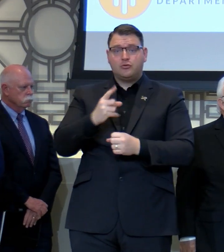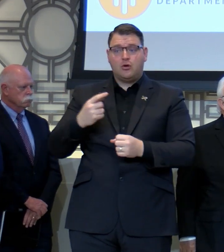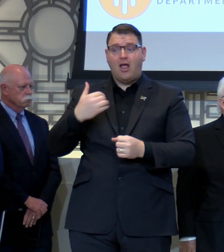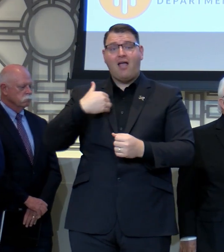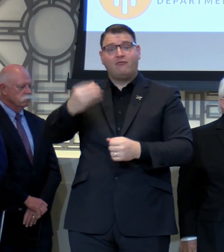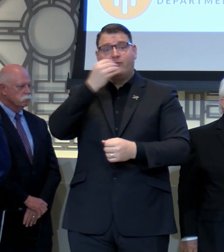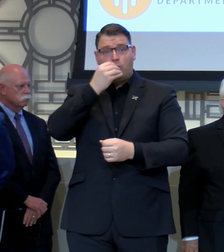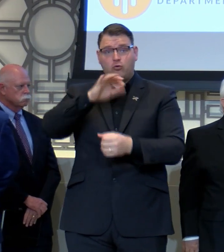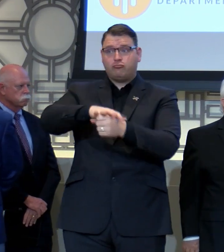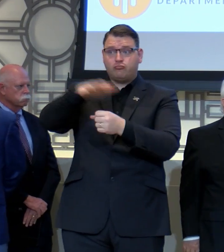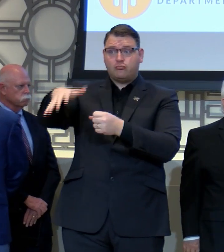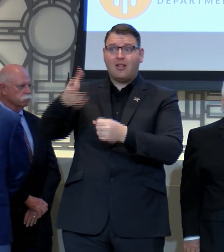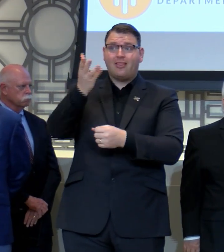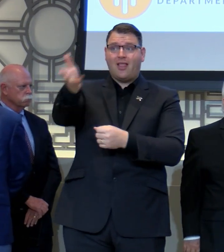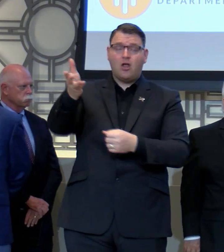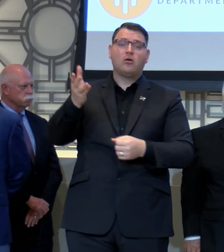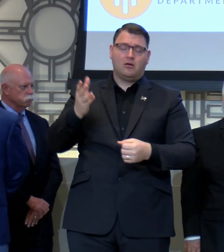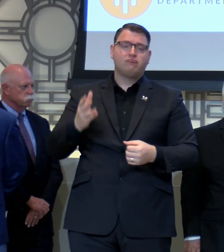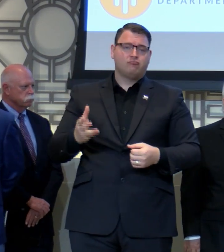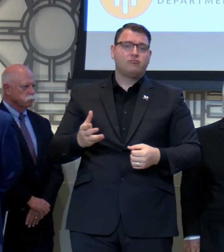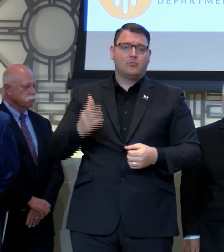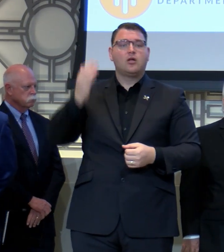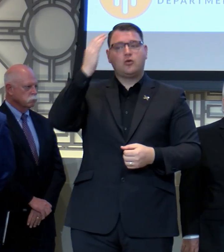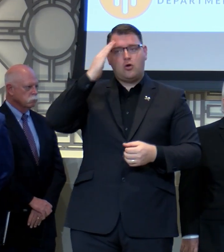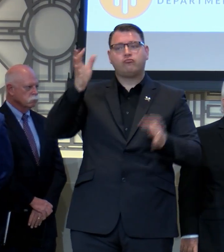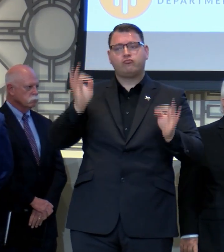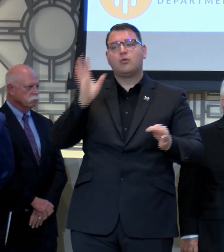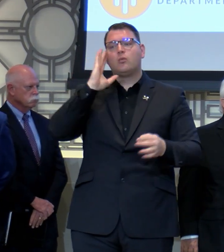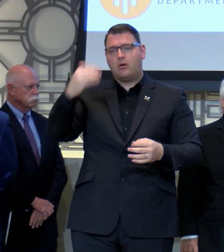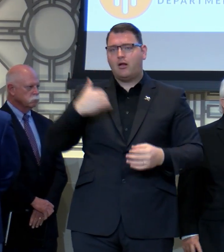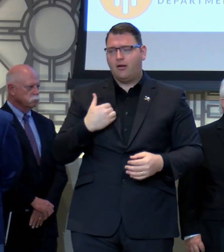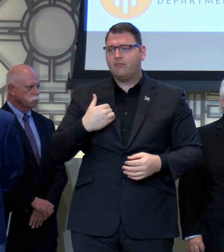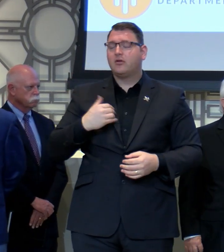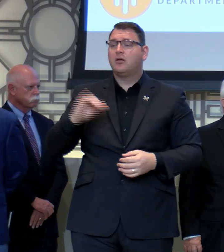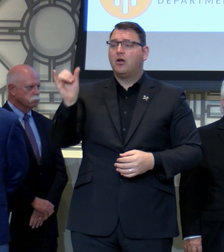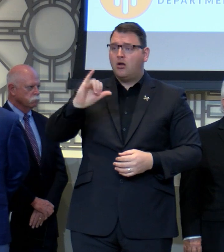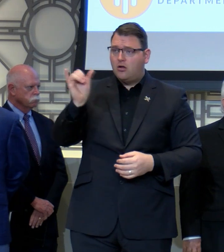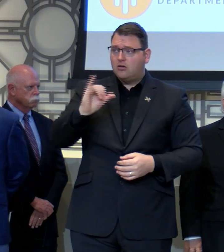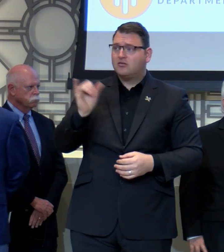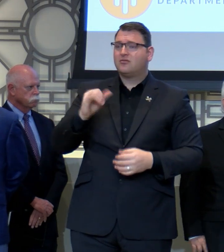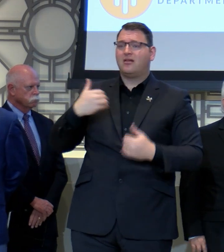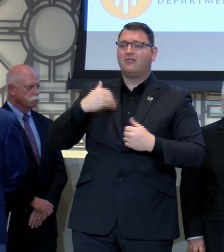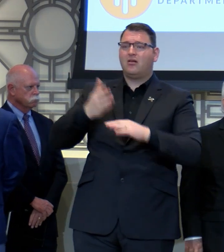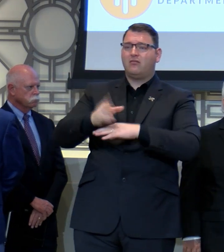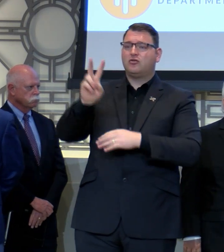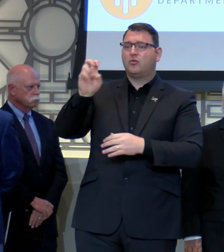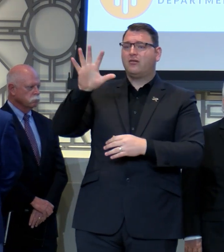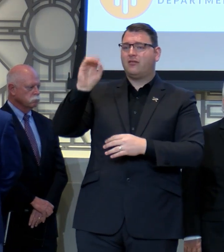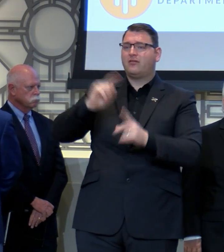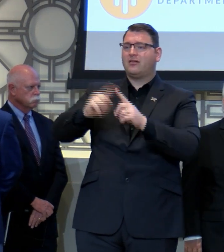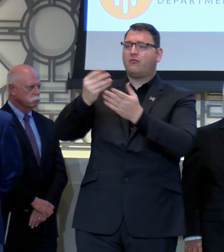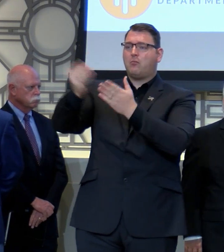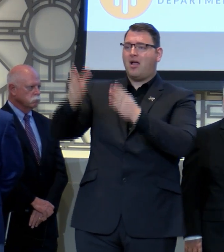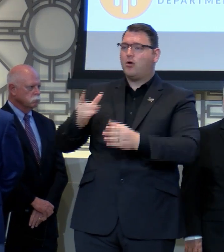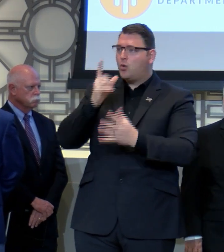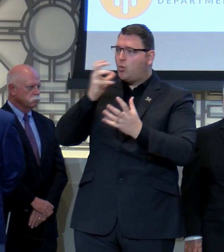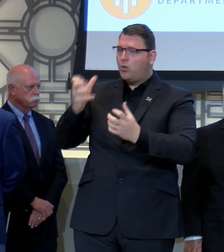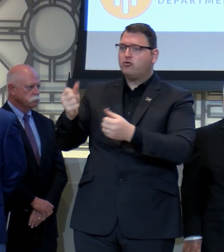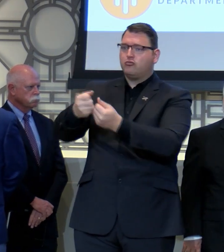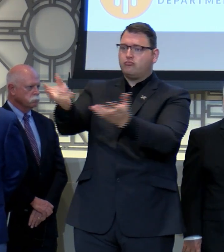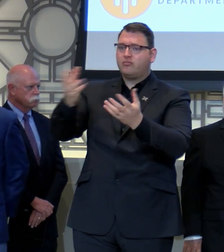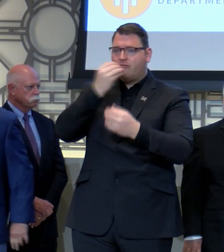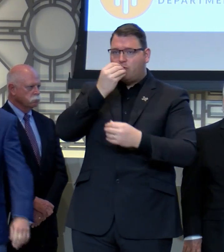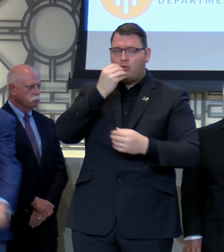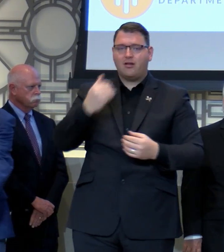ability to do that, and the plans are in place. We have over 250 buyers that are working to source food. We have drivers in place. We have